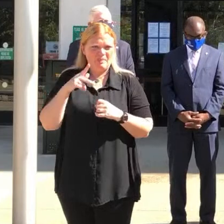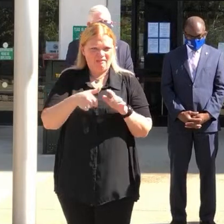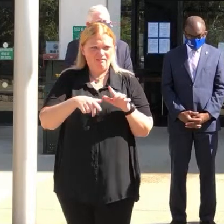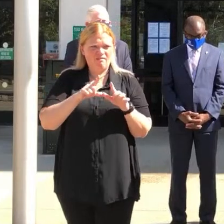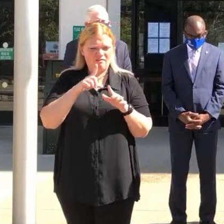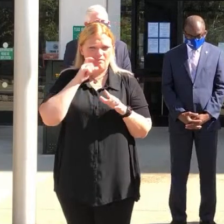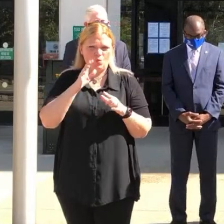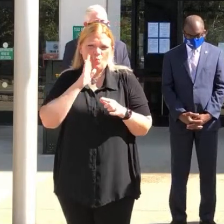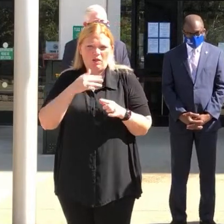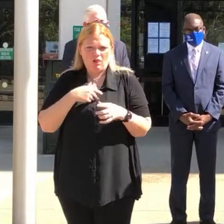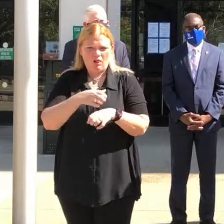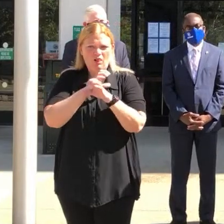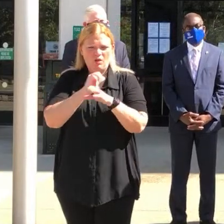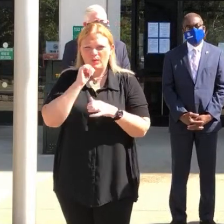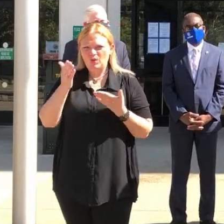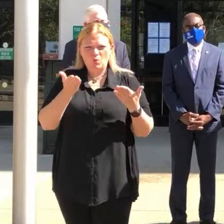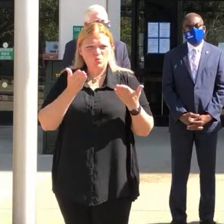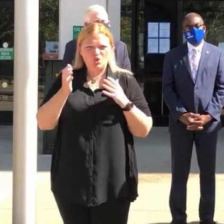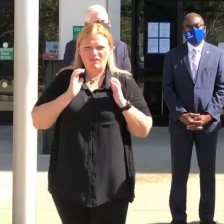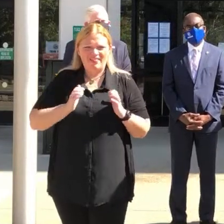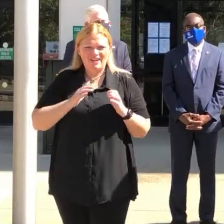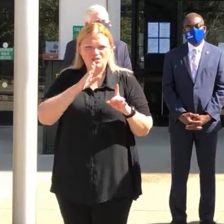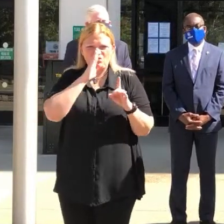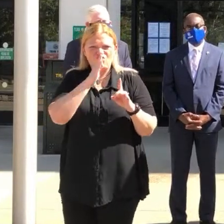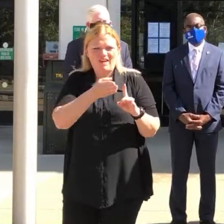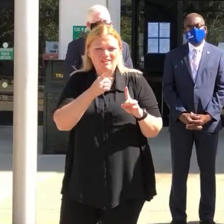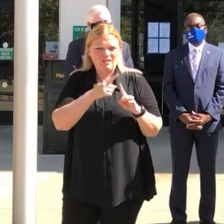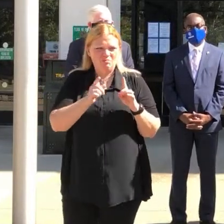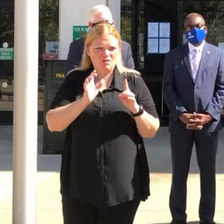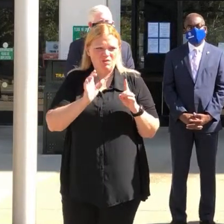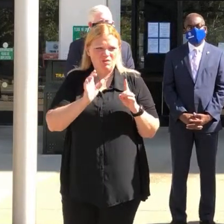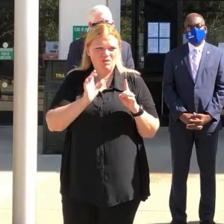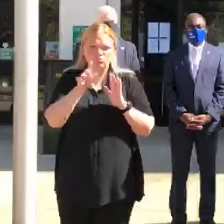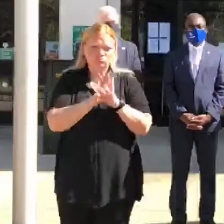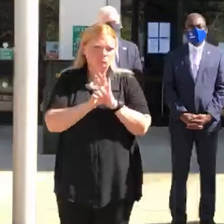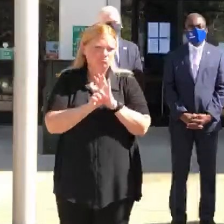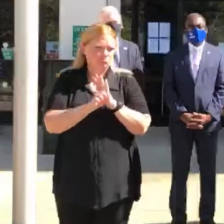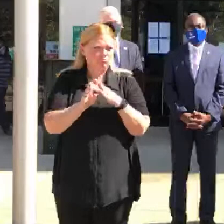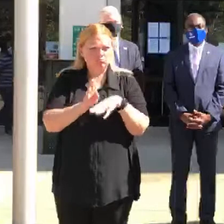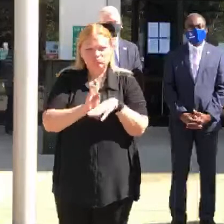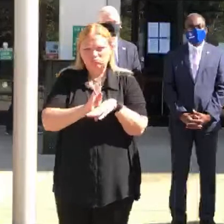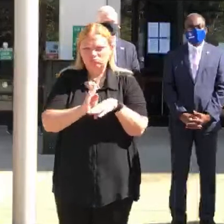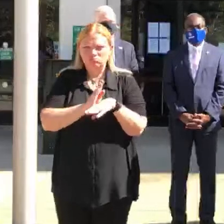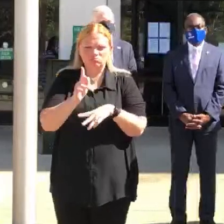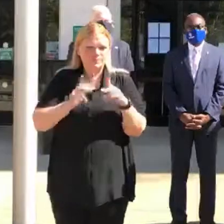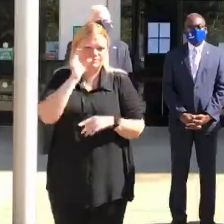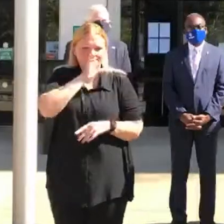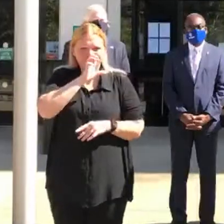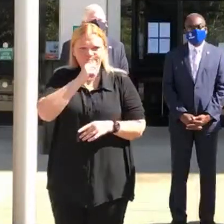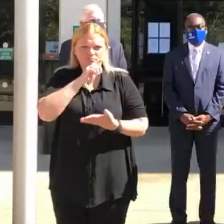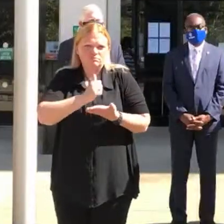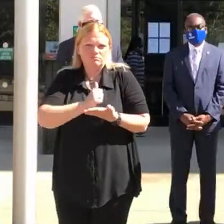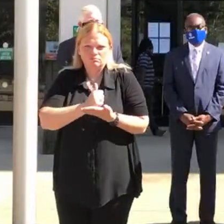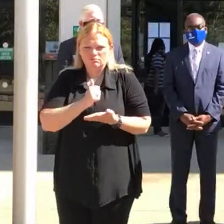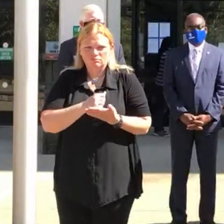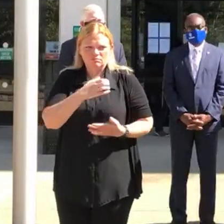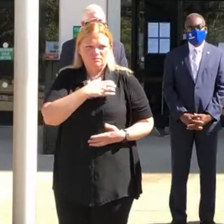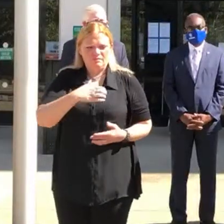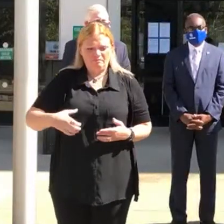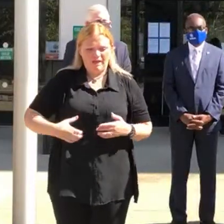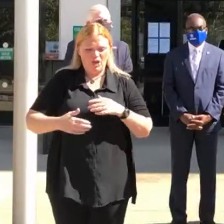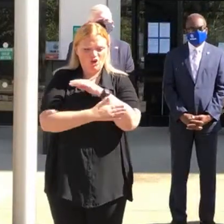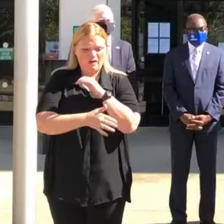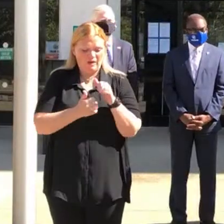coming. We don't serve clients directly, but our phones are ringing off the hook already from people that are looking for assistance. The mayor and the